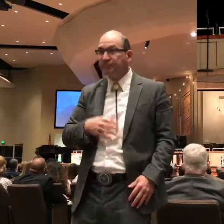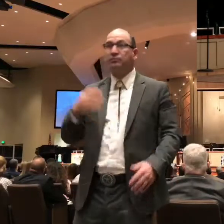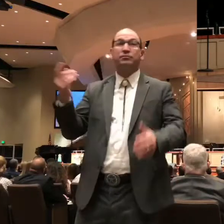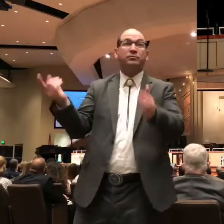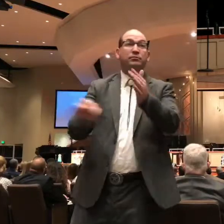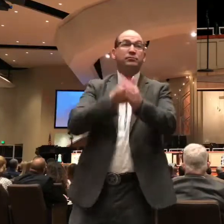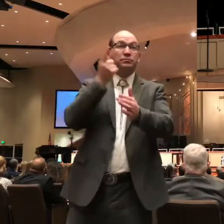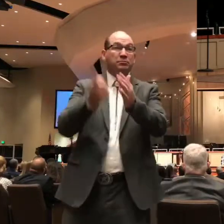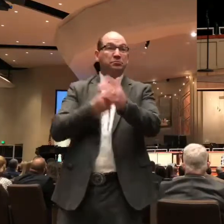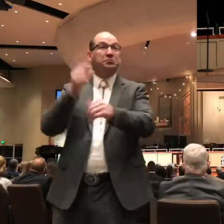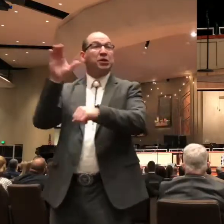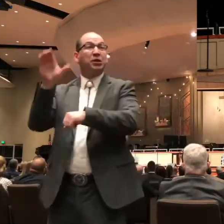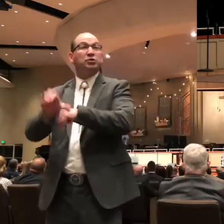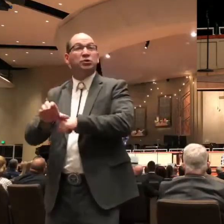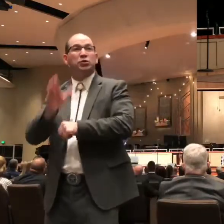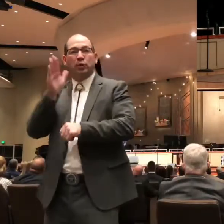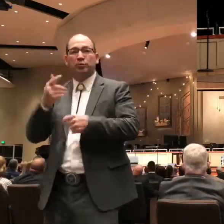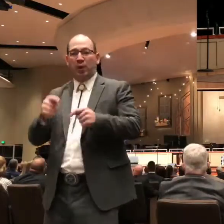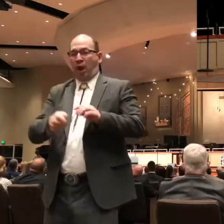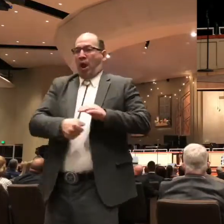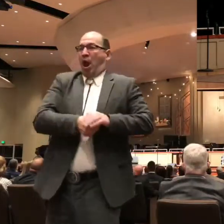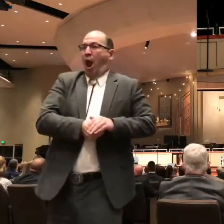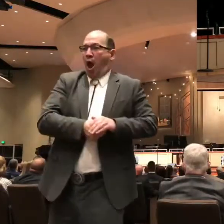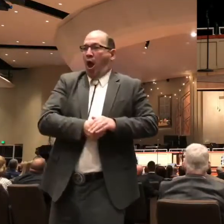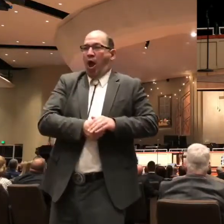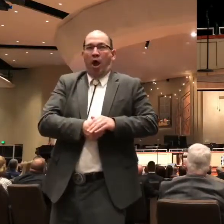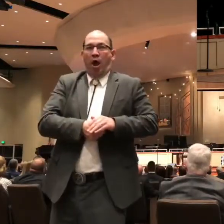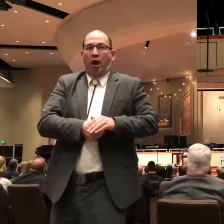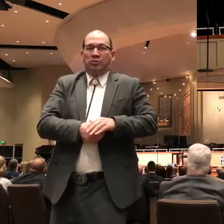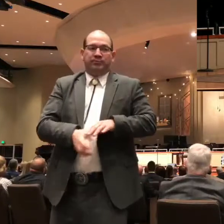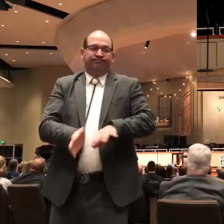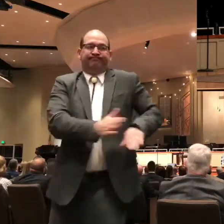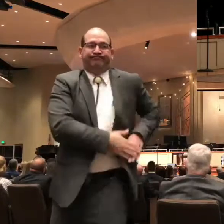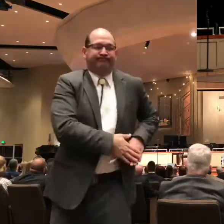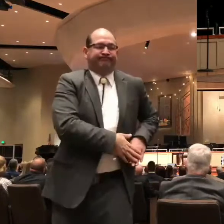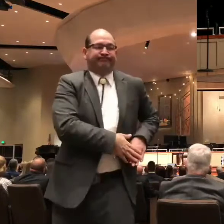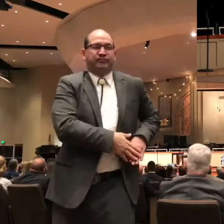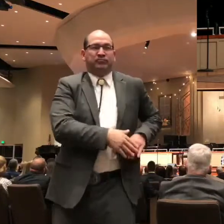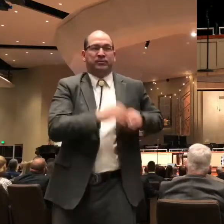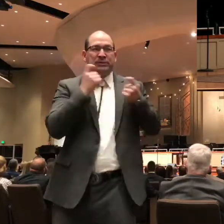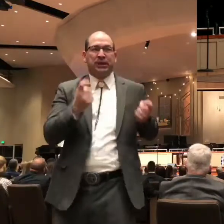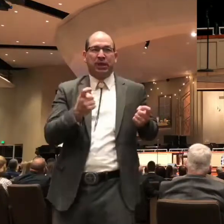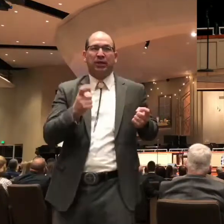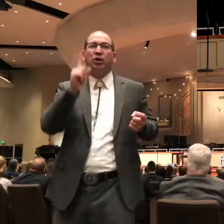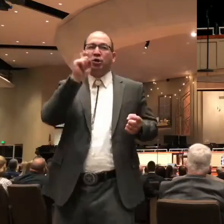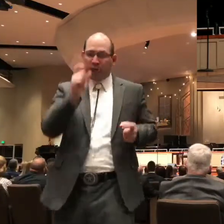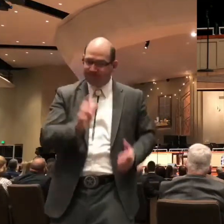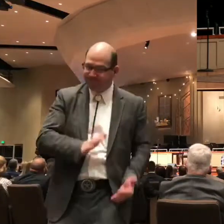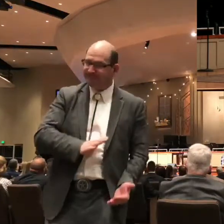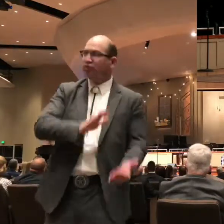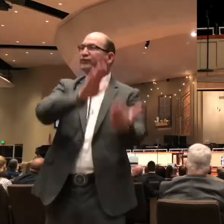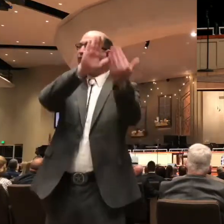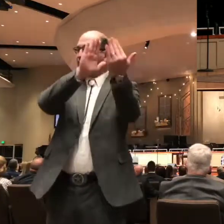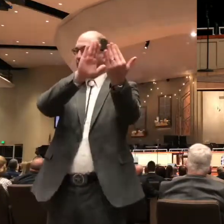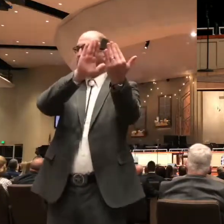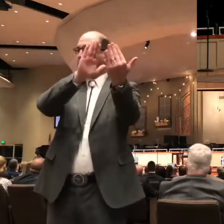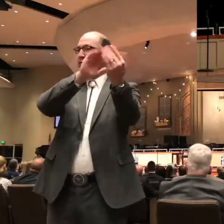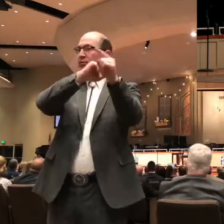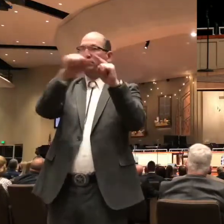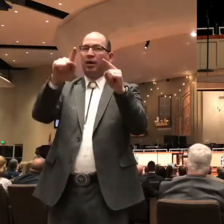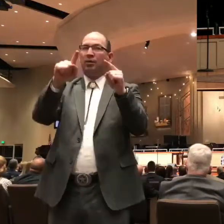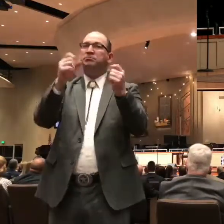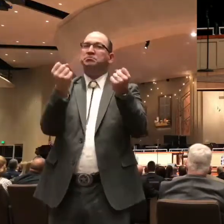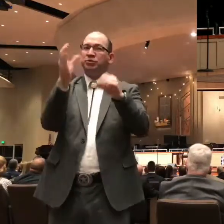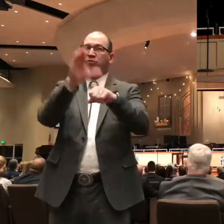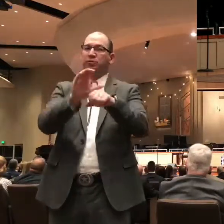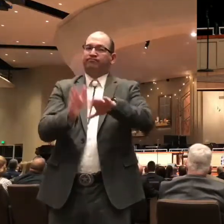trying to keep the show going. We actually see a complete turning away from truth and disregard of truth happening in our society